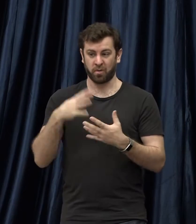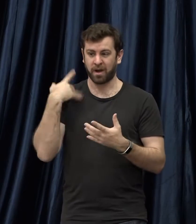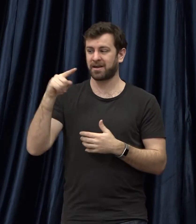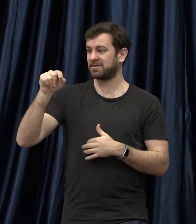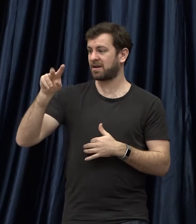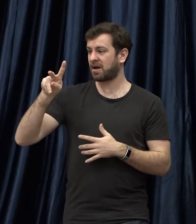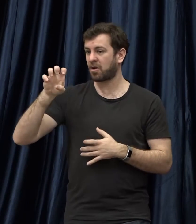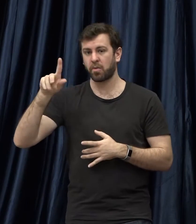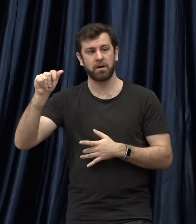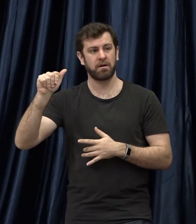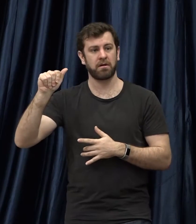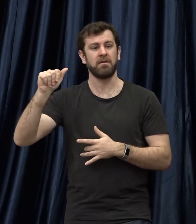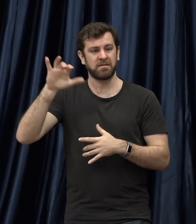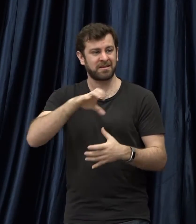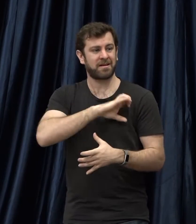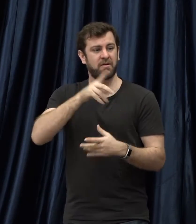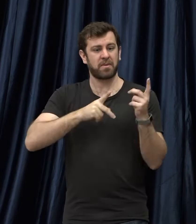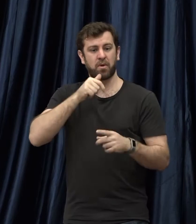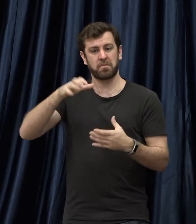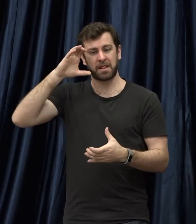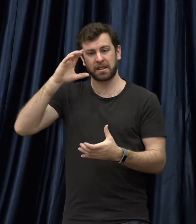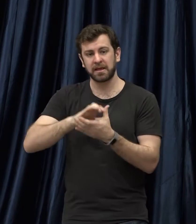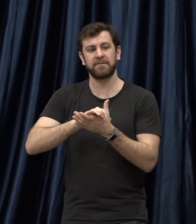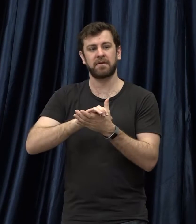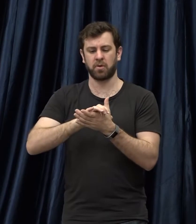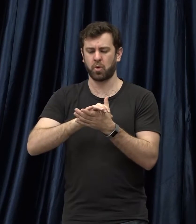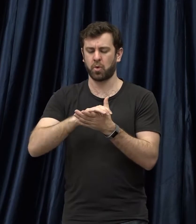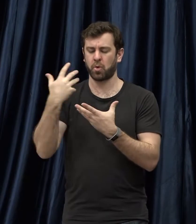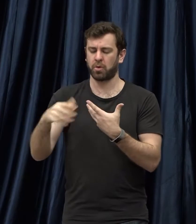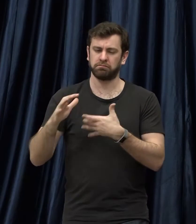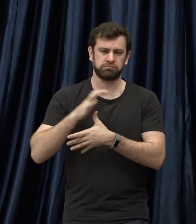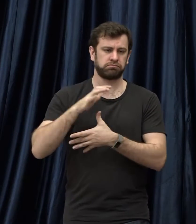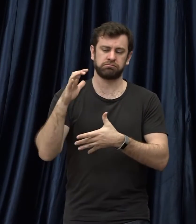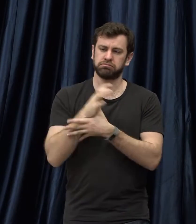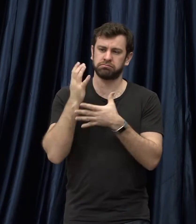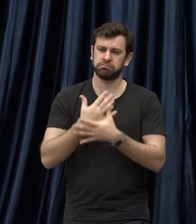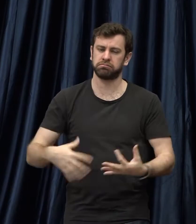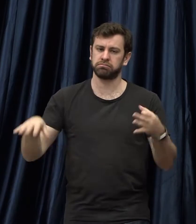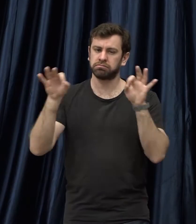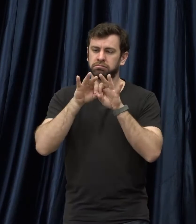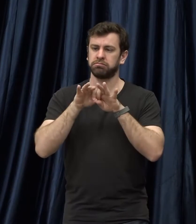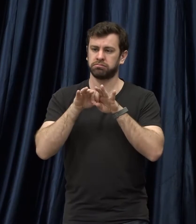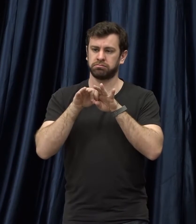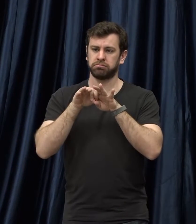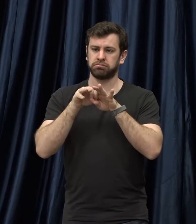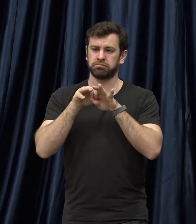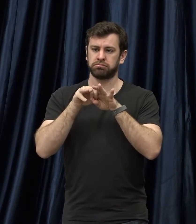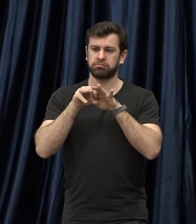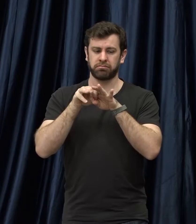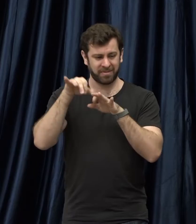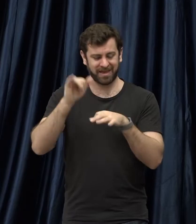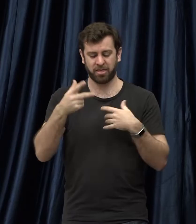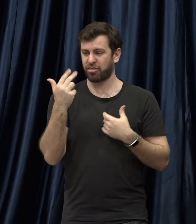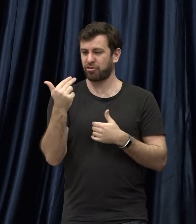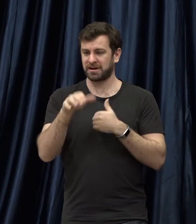the character of the believer, which is the most important aspect. And during that